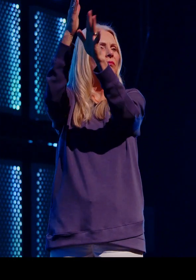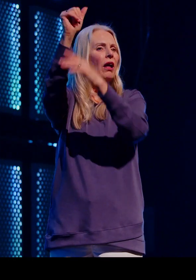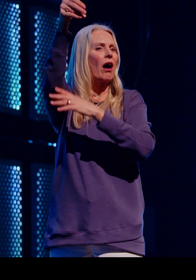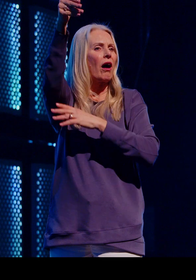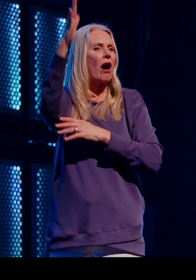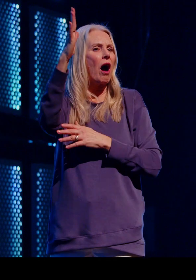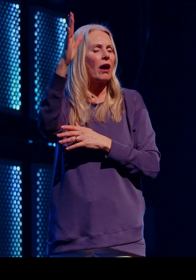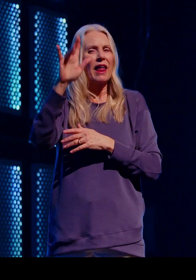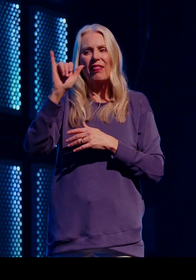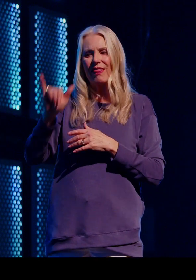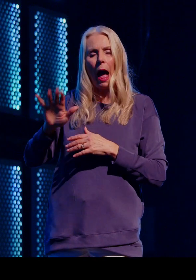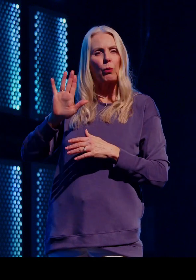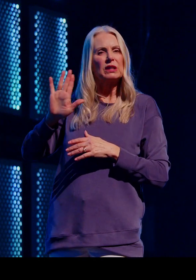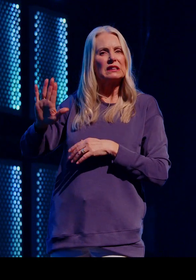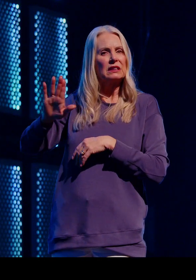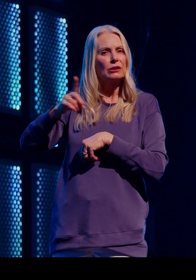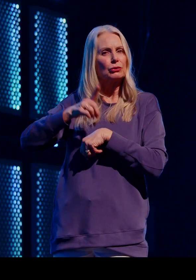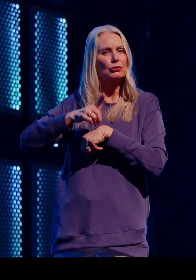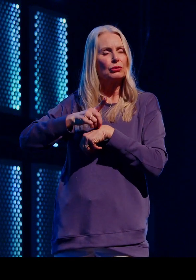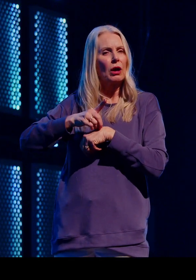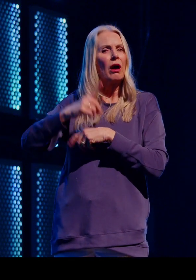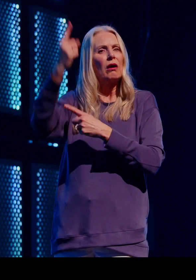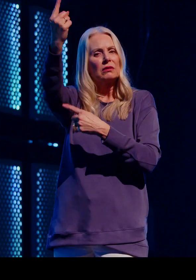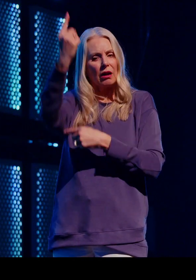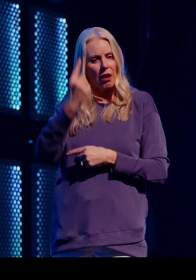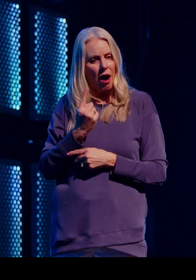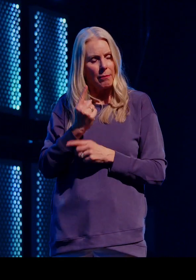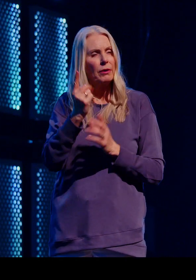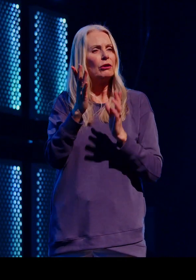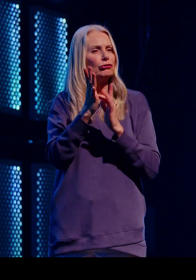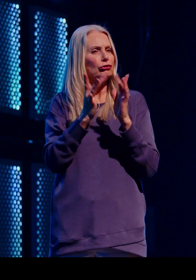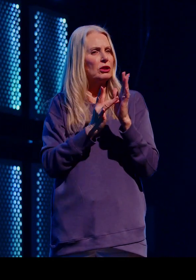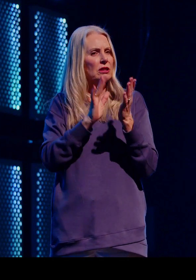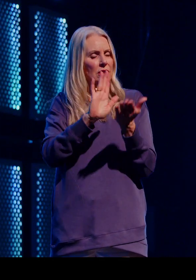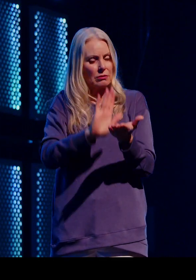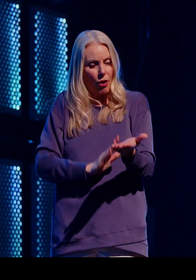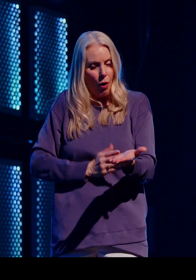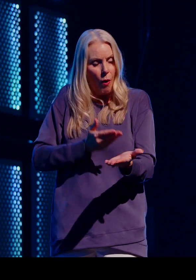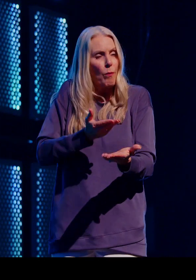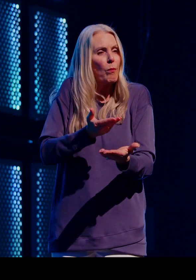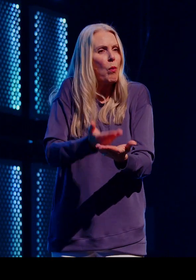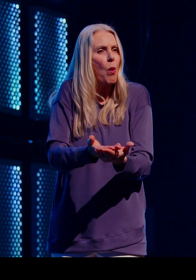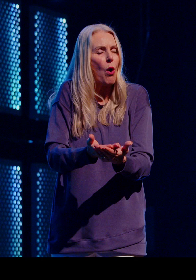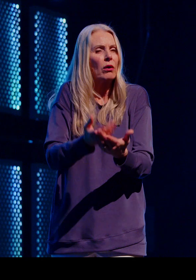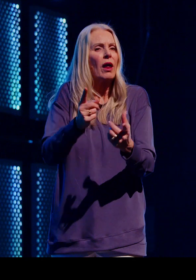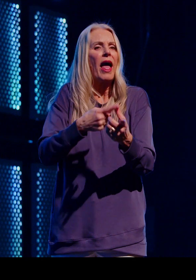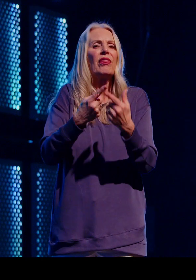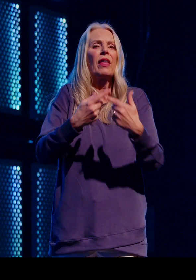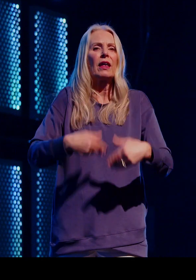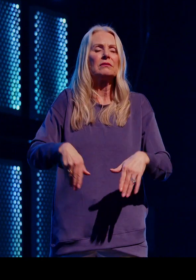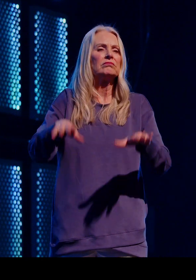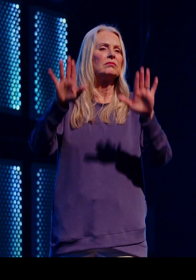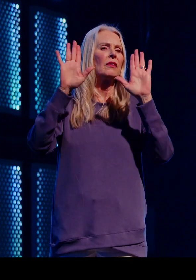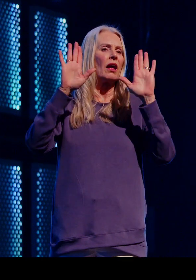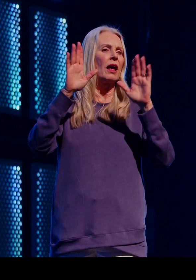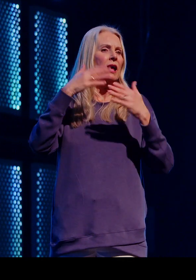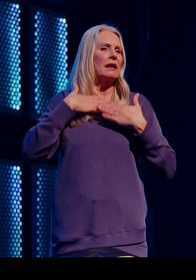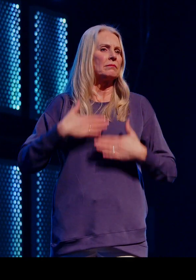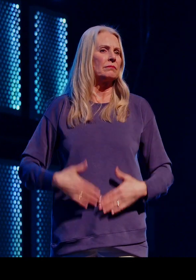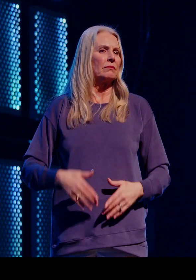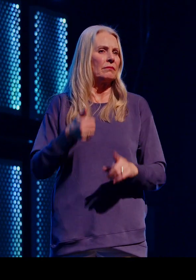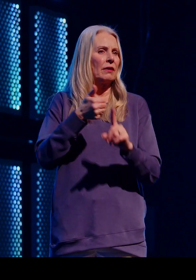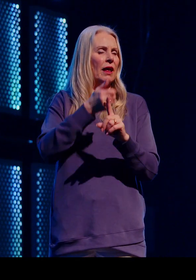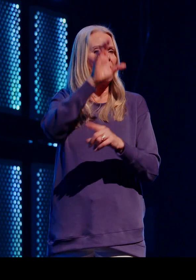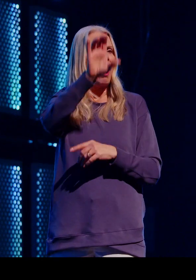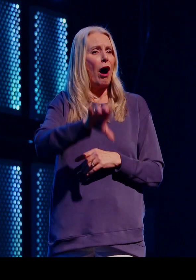It was the assignment. That's why Jesus came, was to offer his life as a sacrifice for our sin. That's what he did.